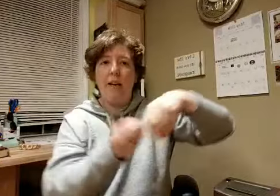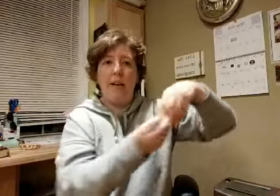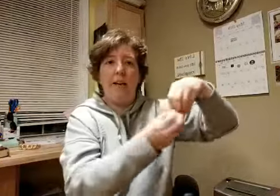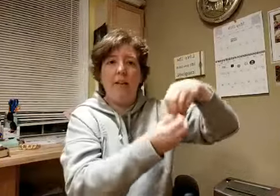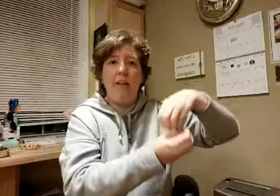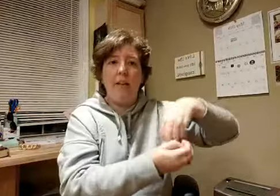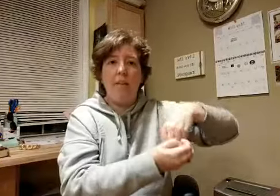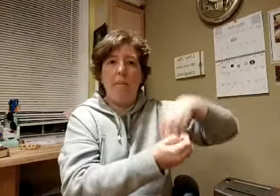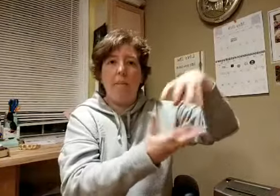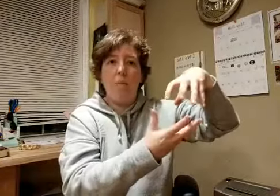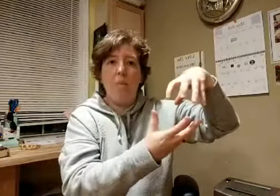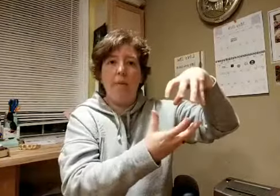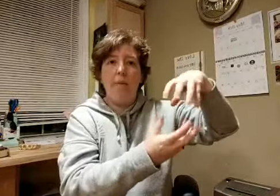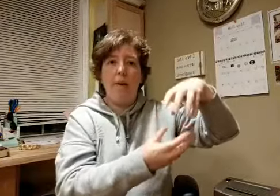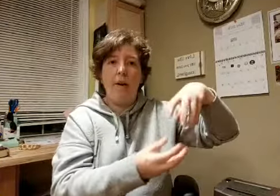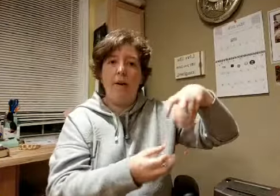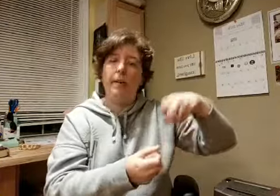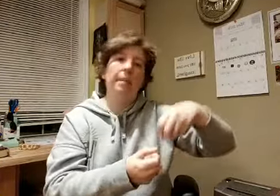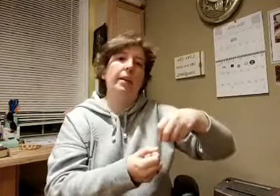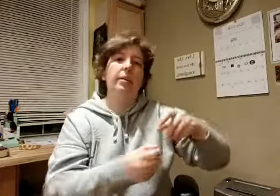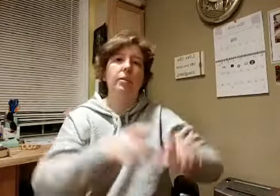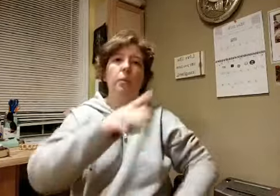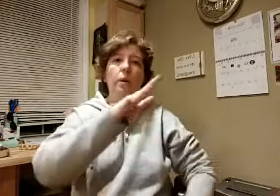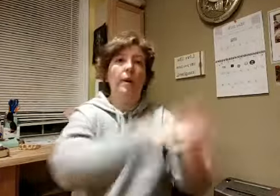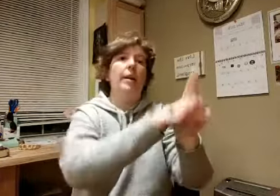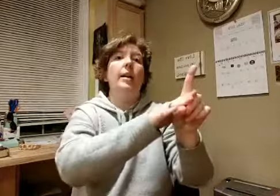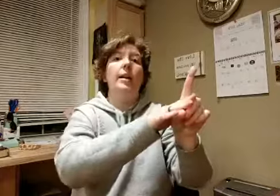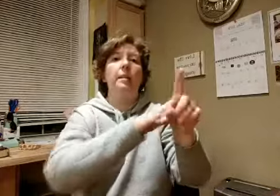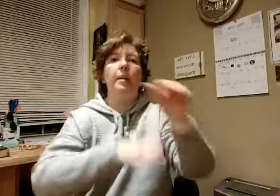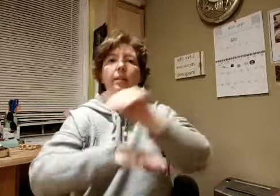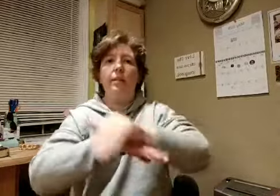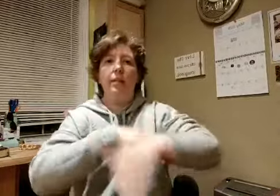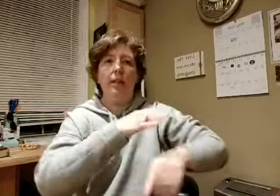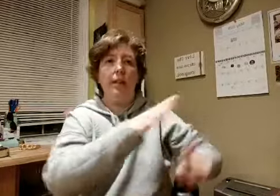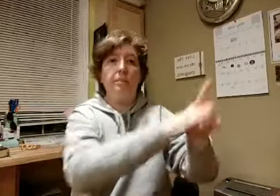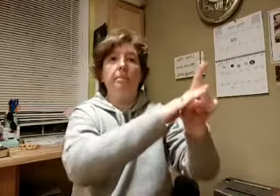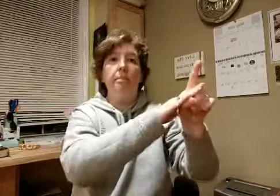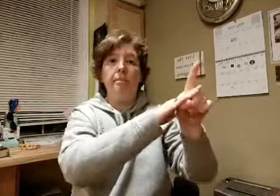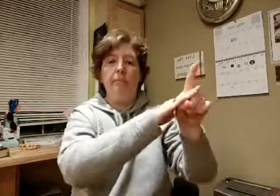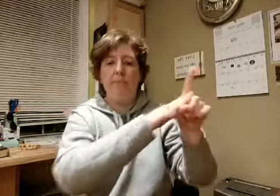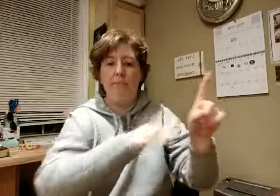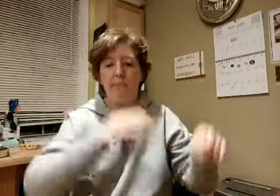and then boom, he appears, or he appears. Night.